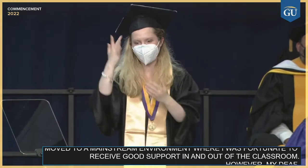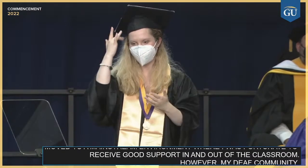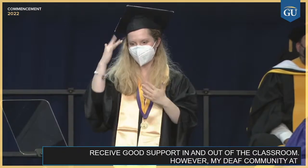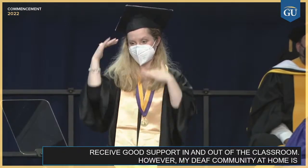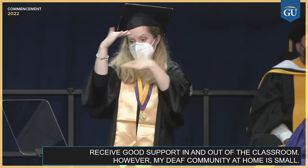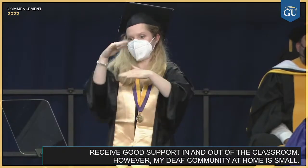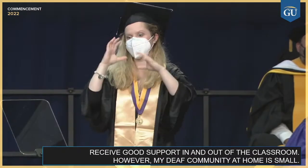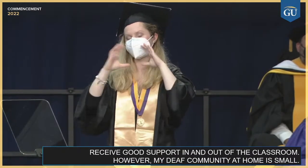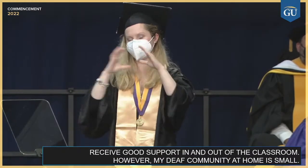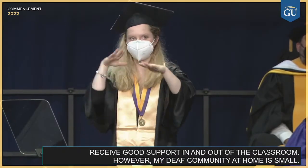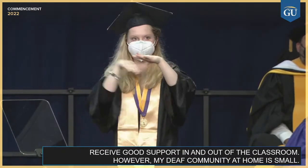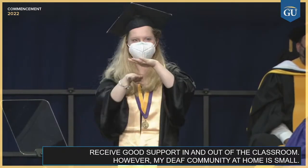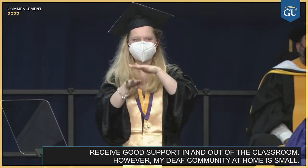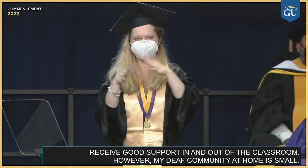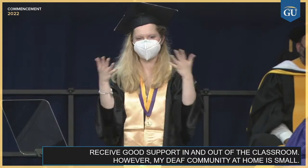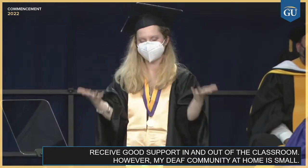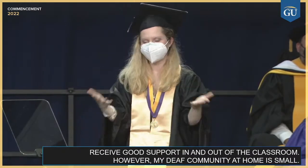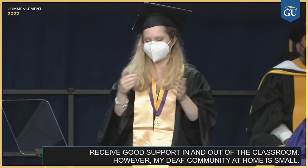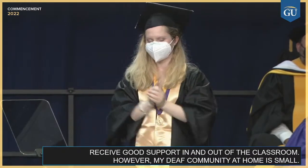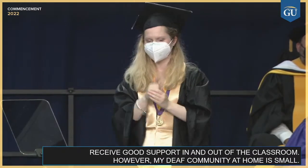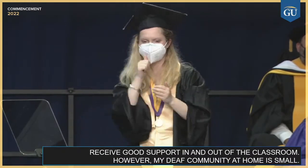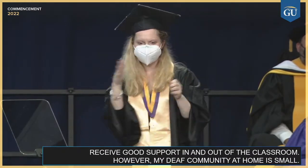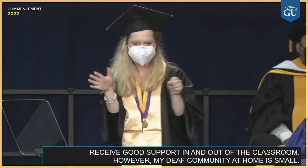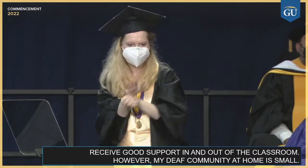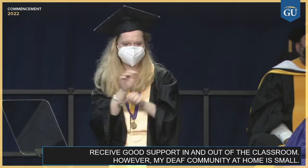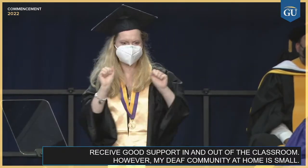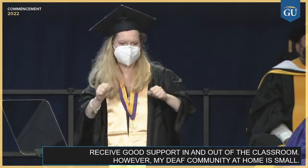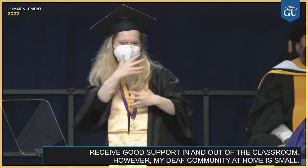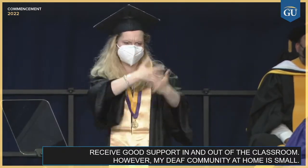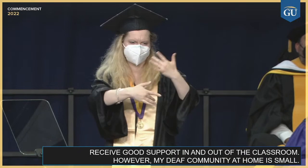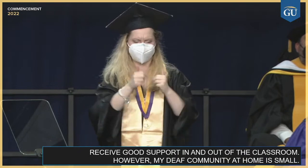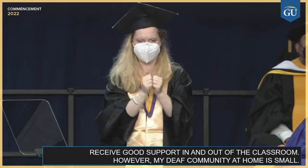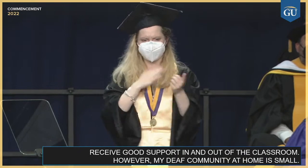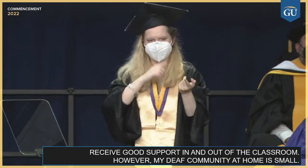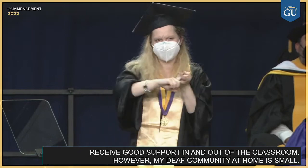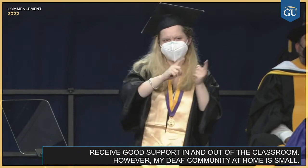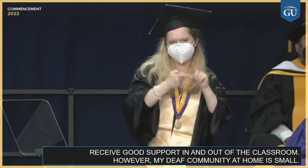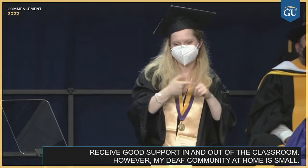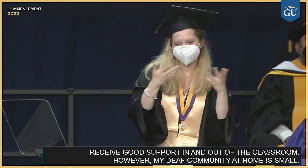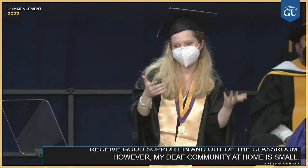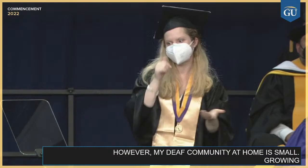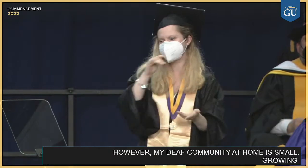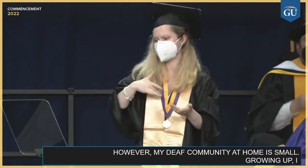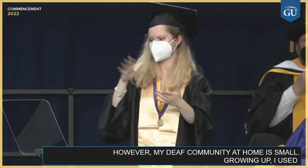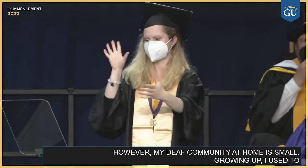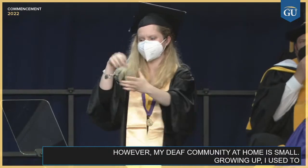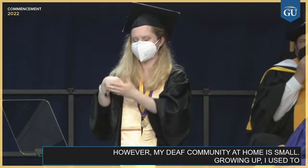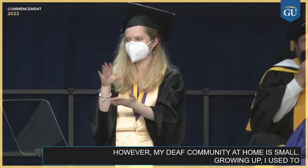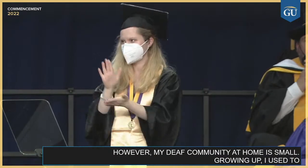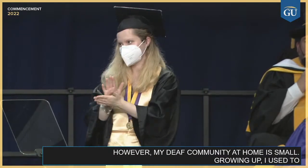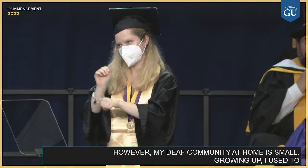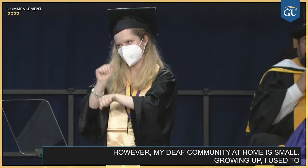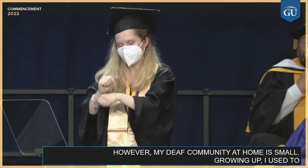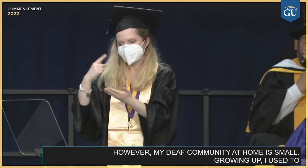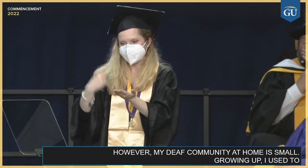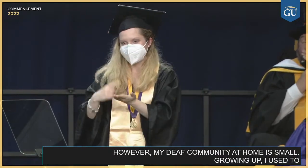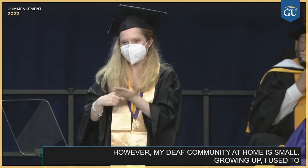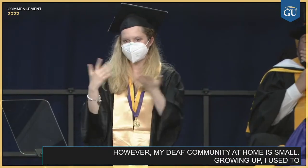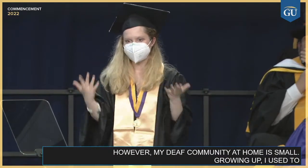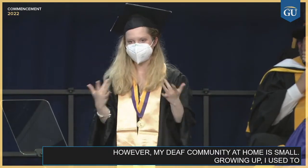feel closed off in my own little world. But deep inside, I really wanted to open the door to my